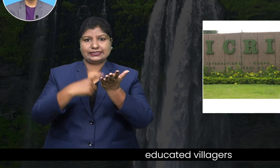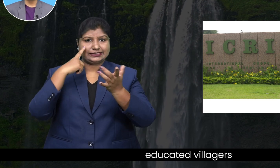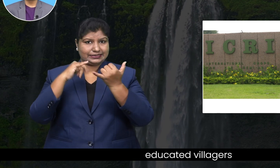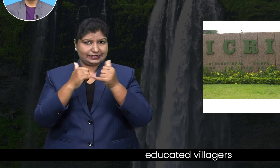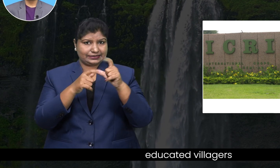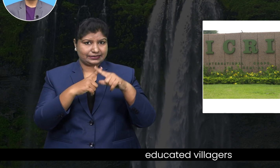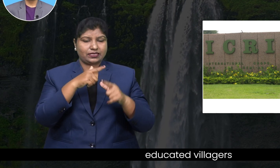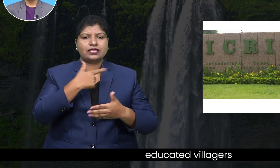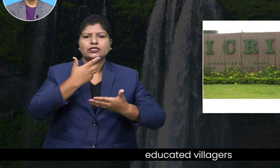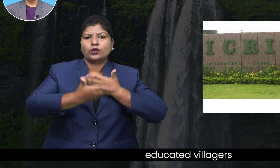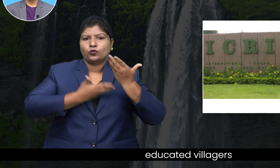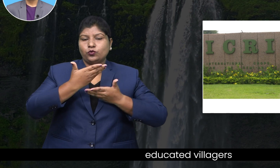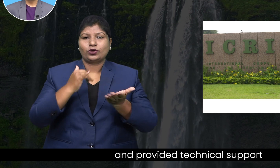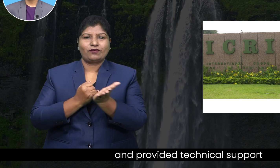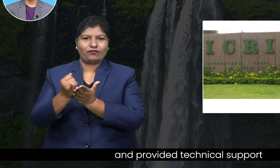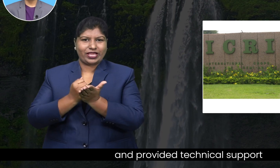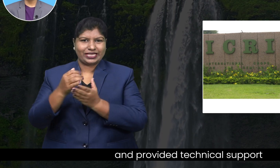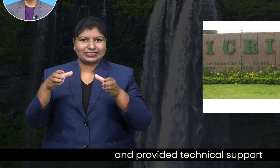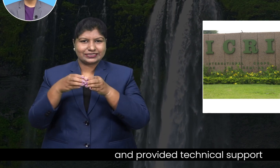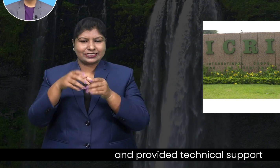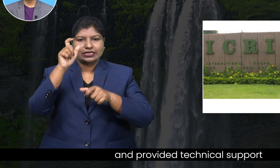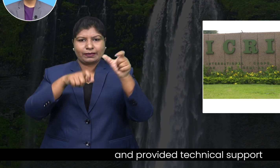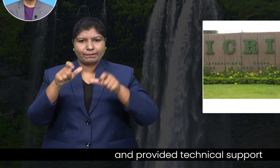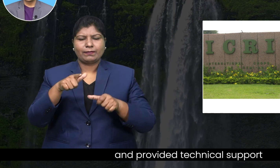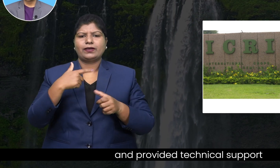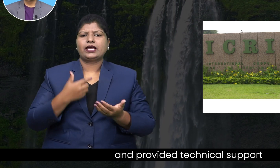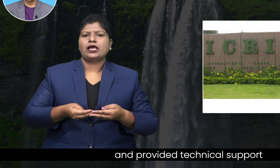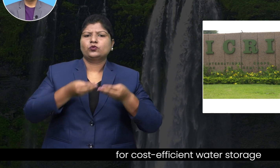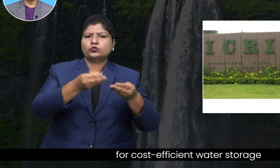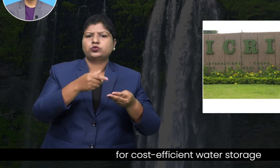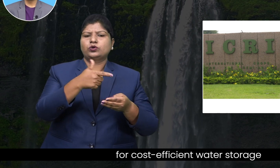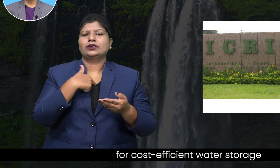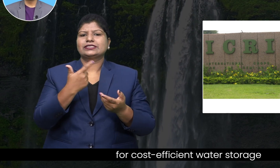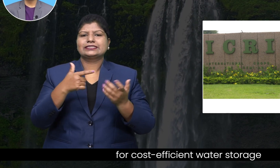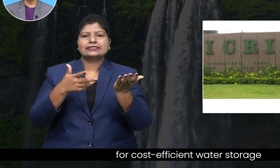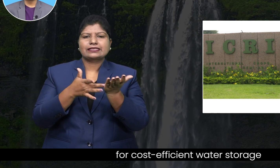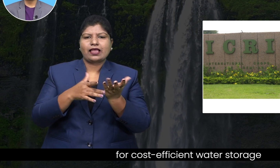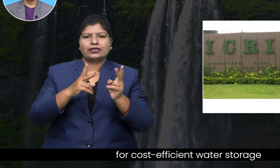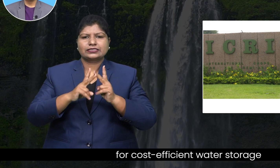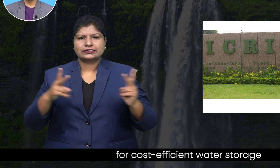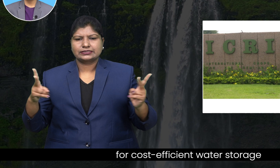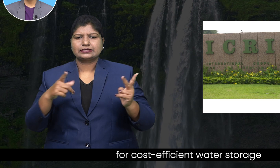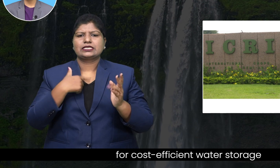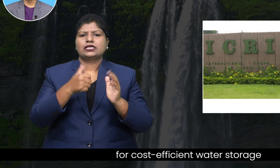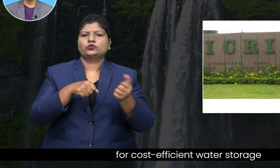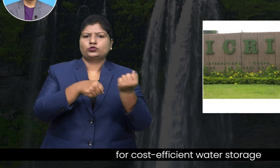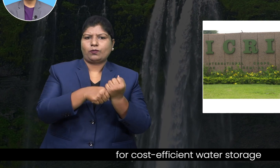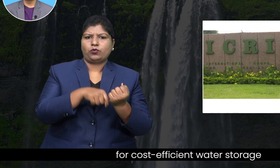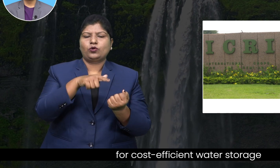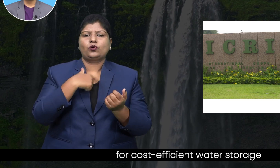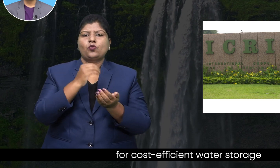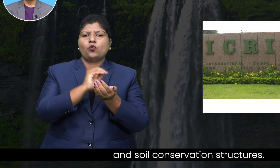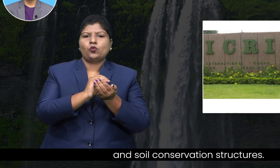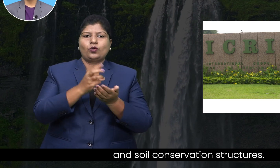educated villagers and provided technical support for cost-efficient water